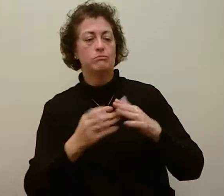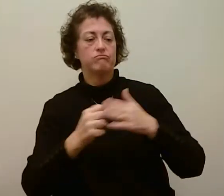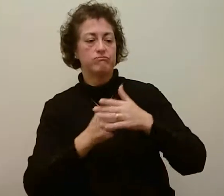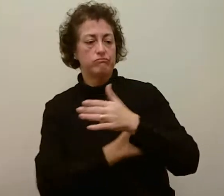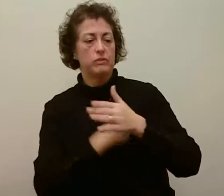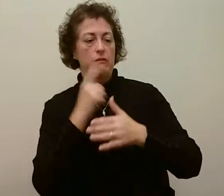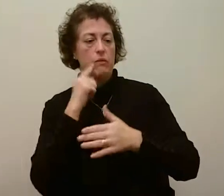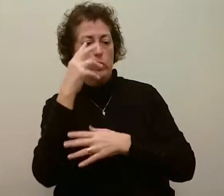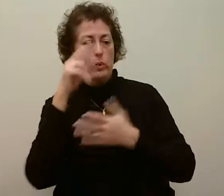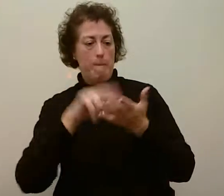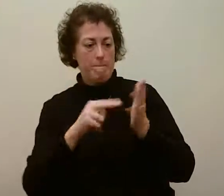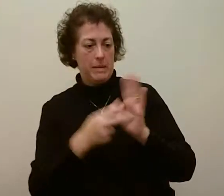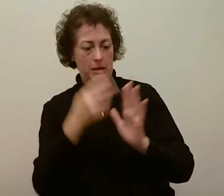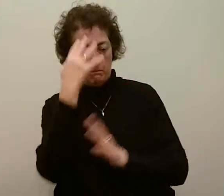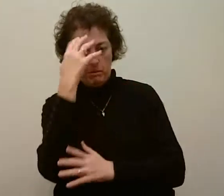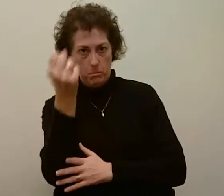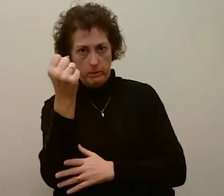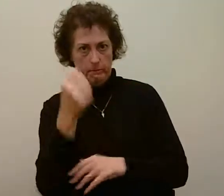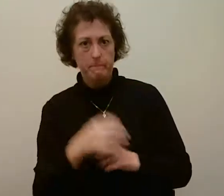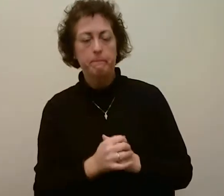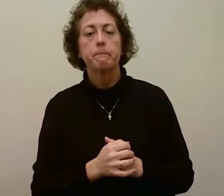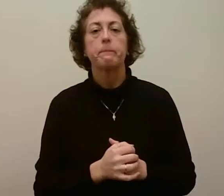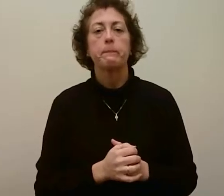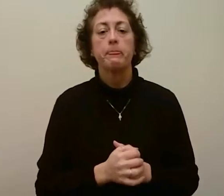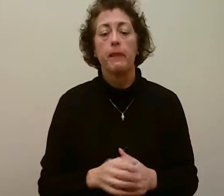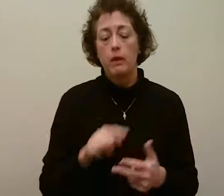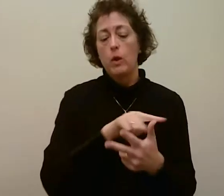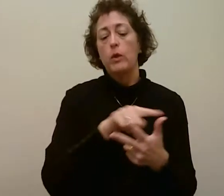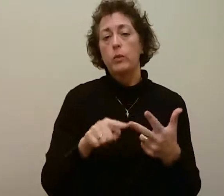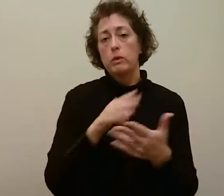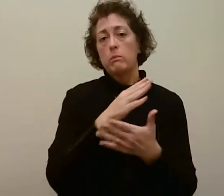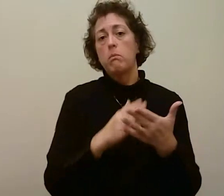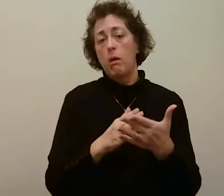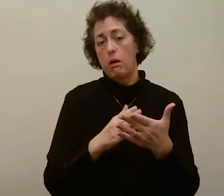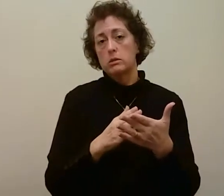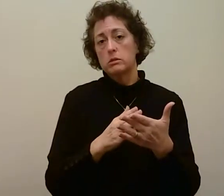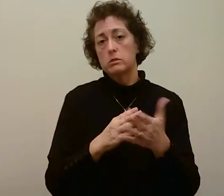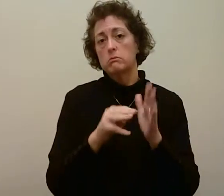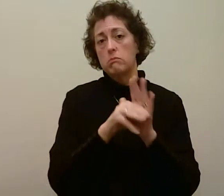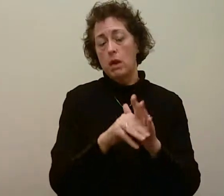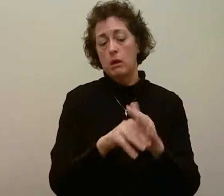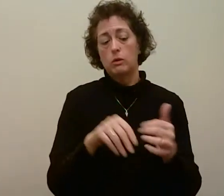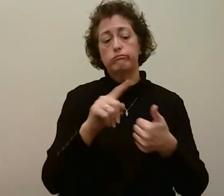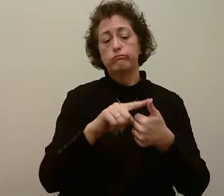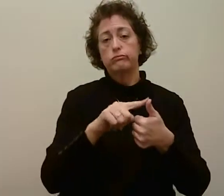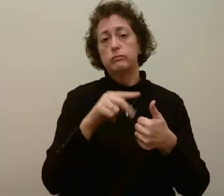memory. There are 3 phases to this model. One is your verbal phase, which is the incoming